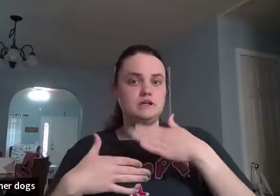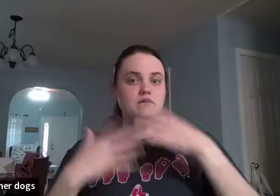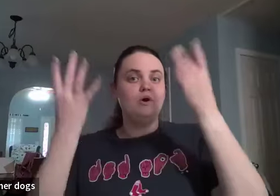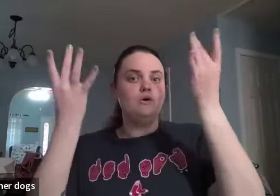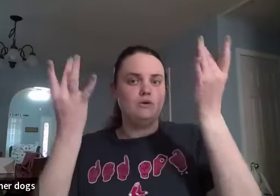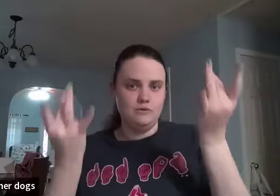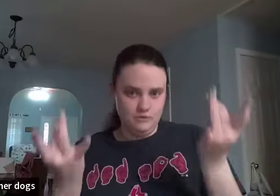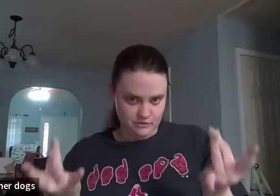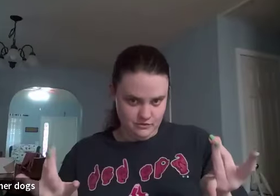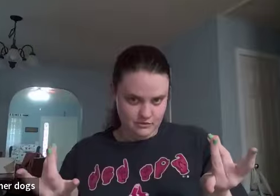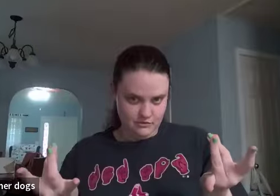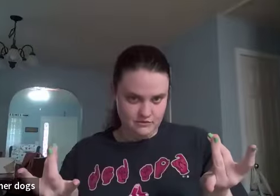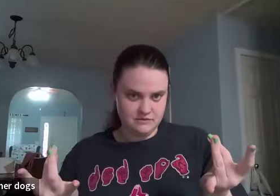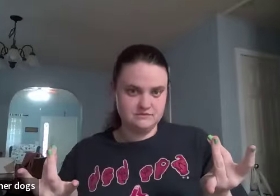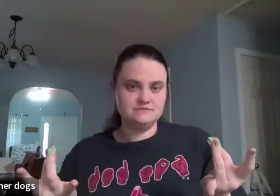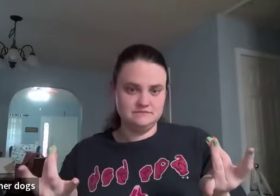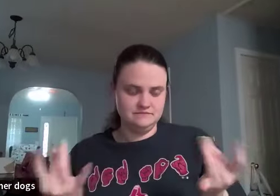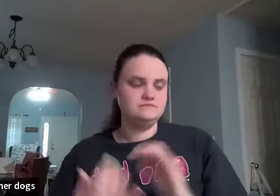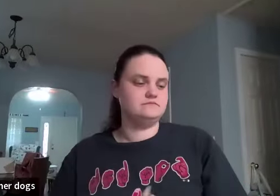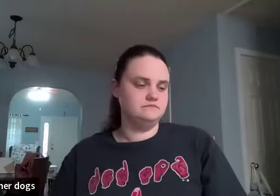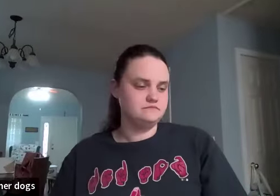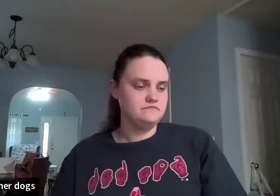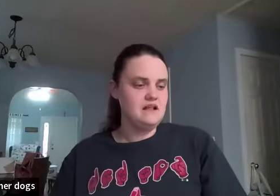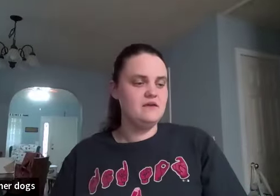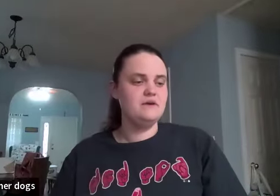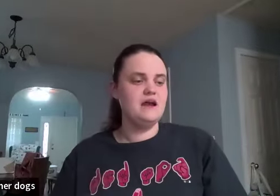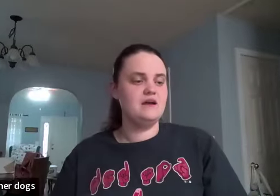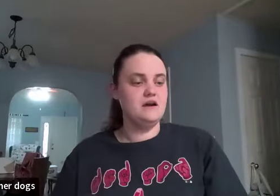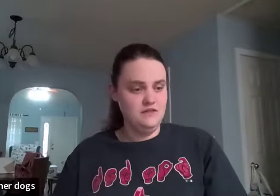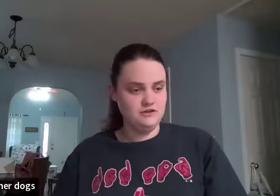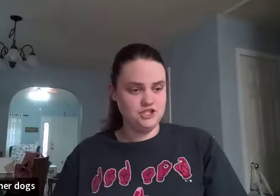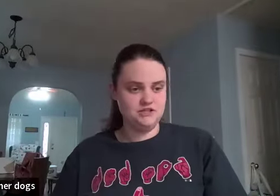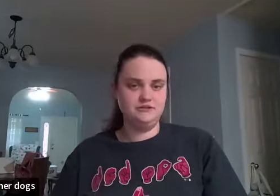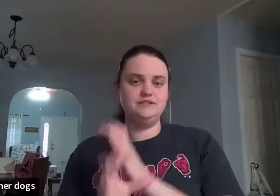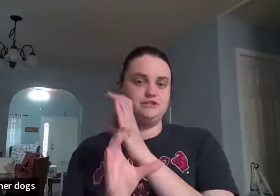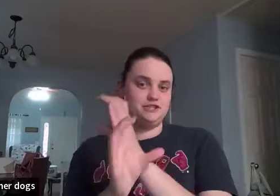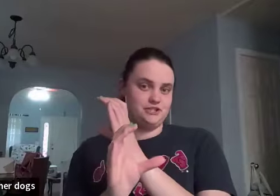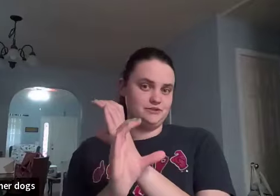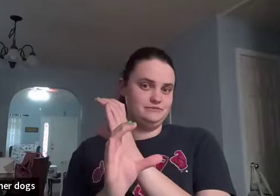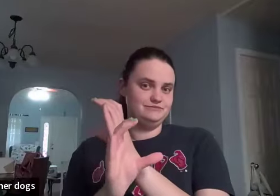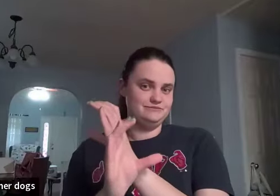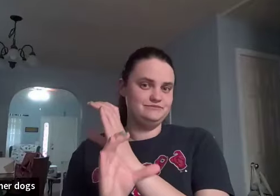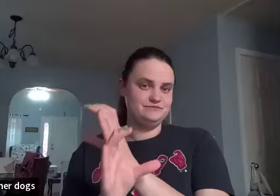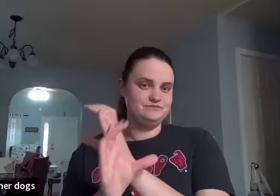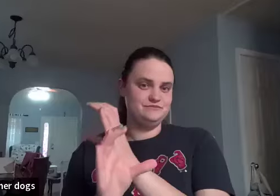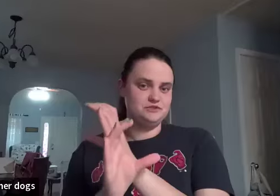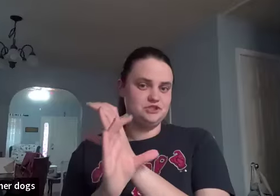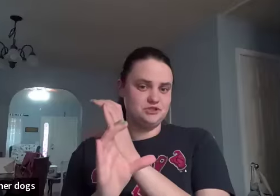breathe. Ooh. Then we had our other chill, chill,